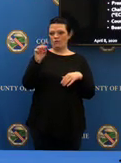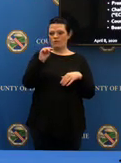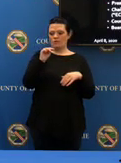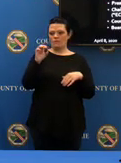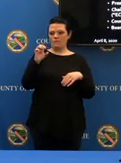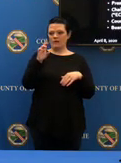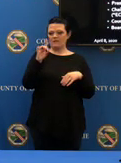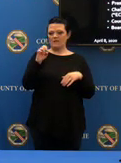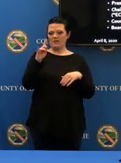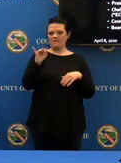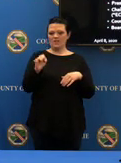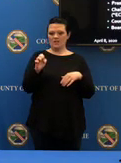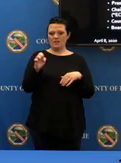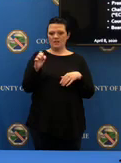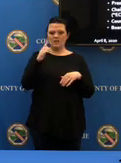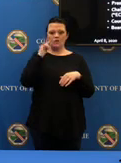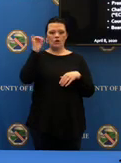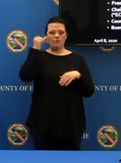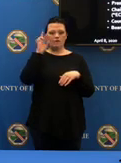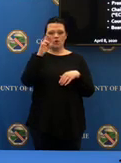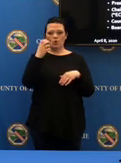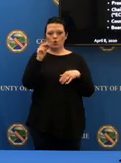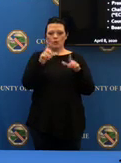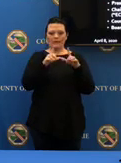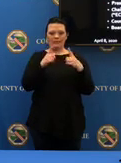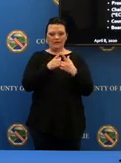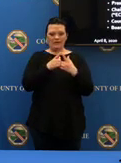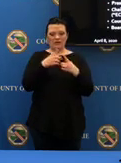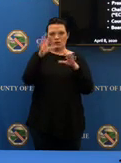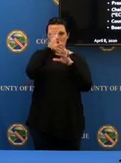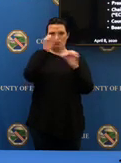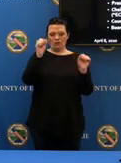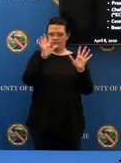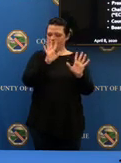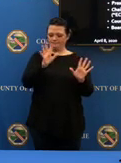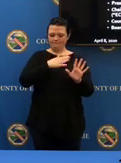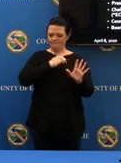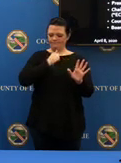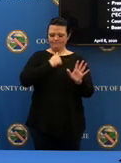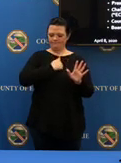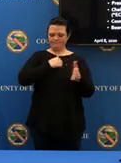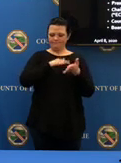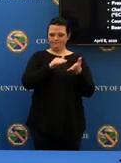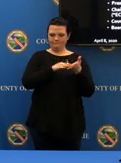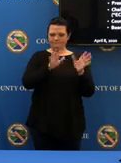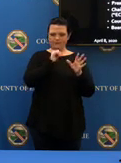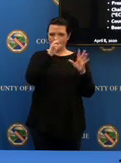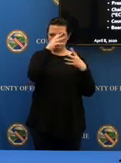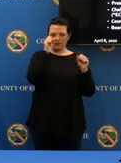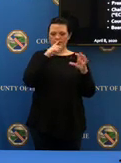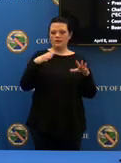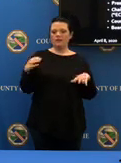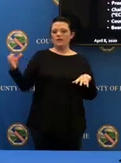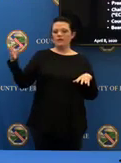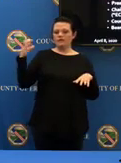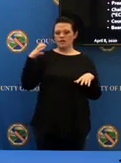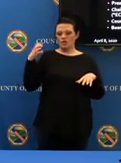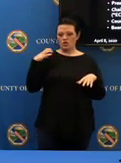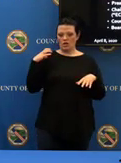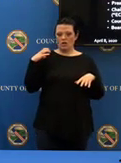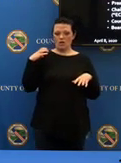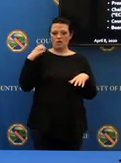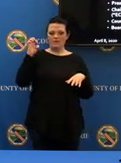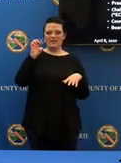and CEO of the Buffalo Urban League, as well as the president and chair, the chair, not the president, the chair of the Erie County Industrial Development